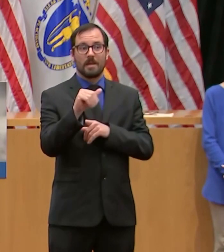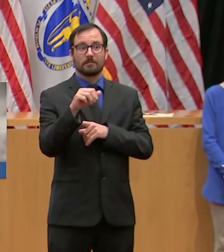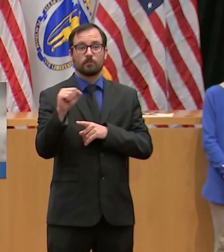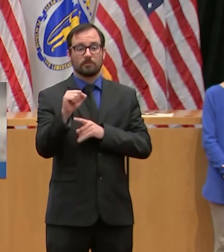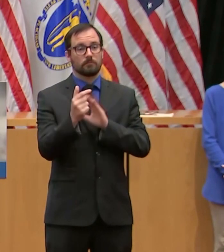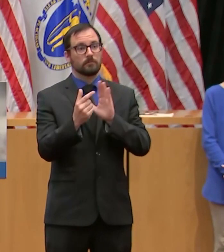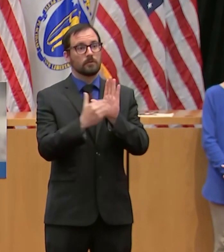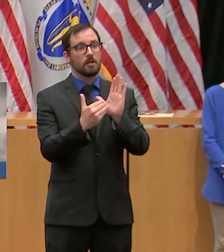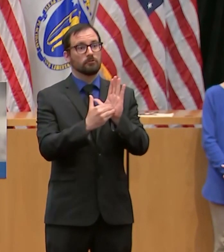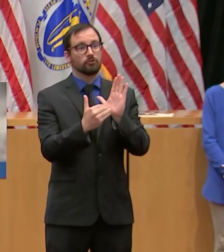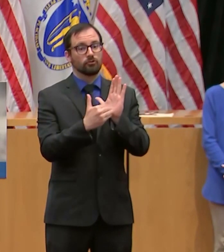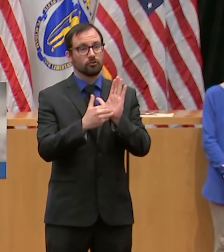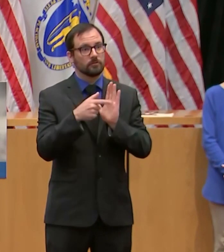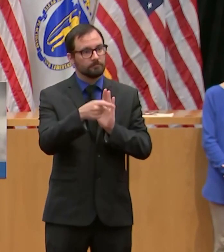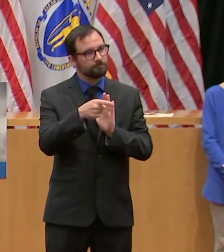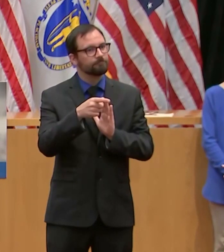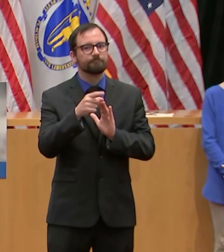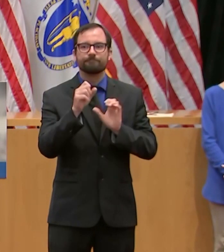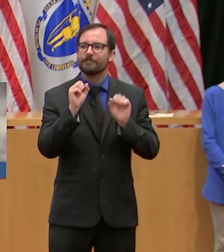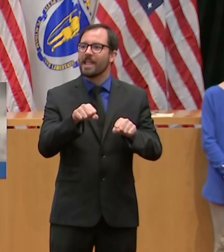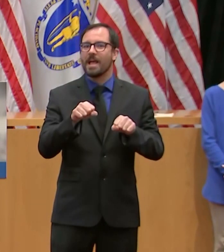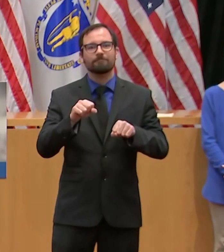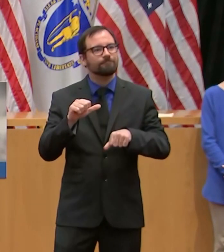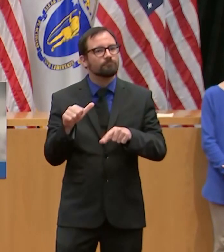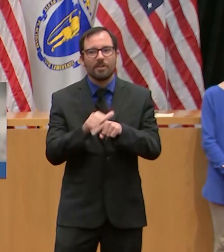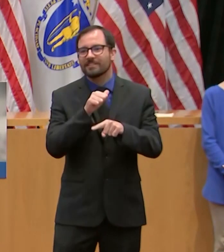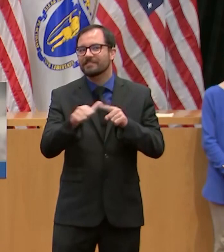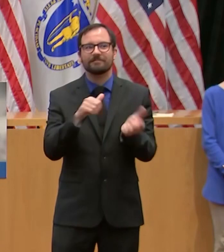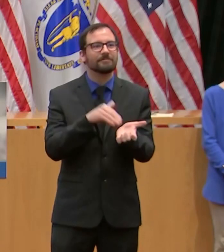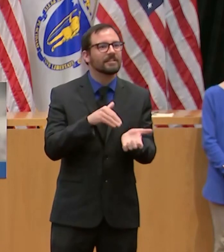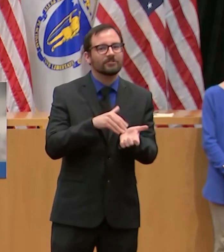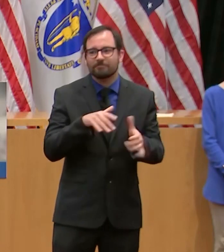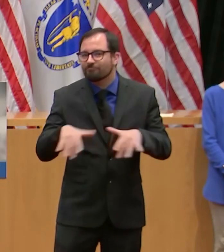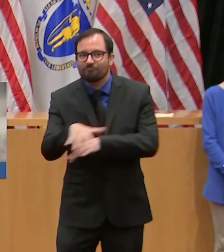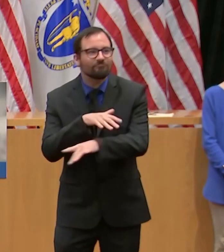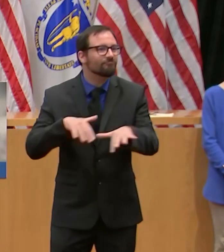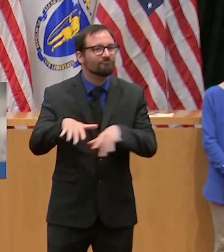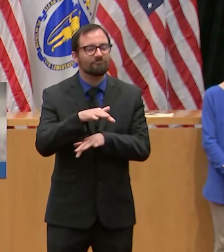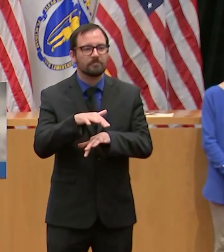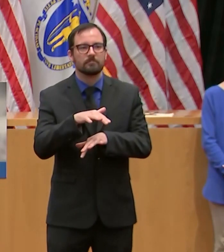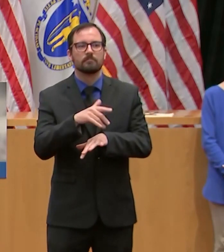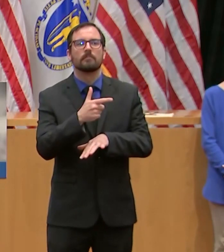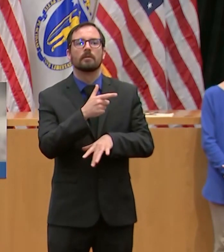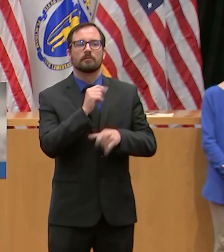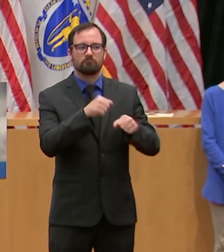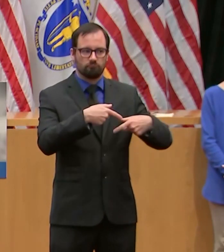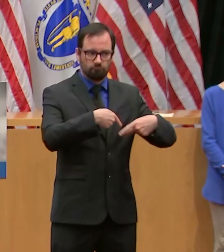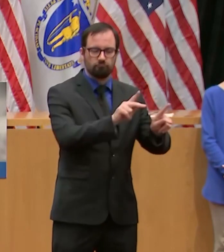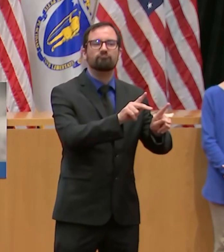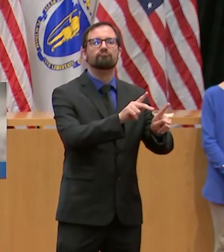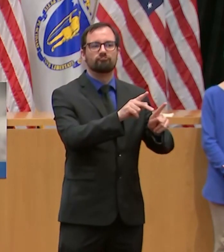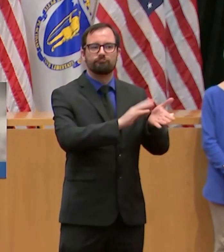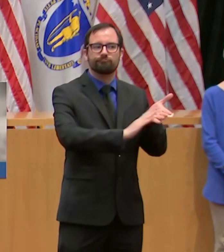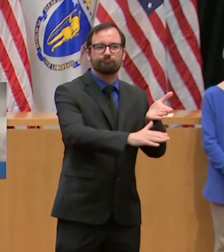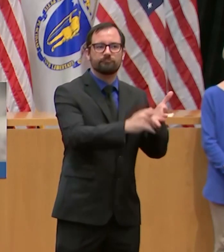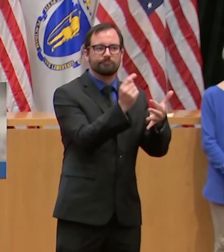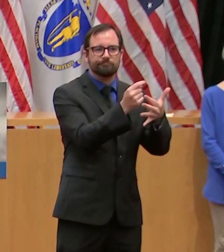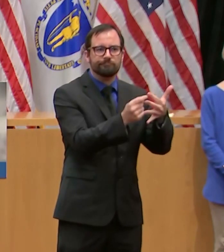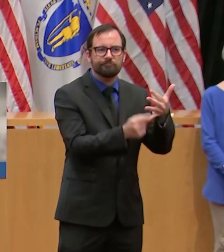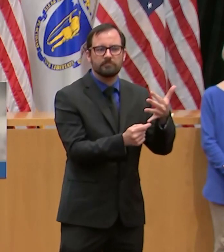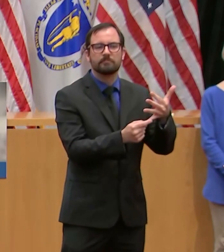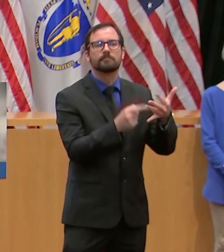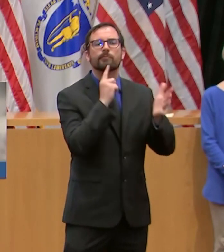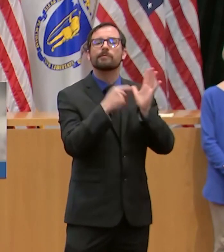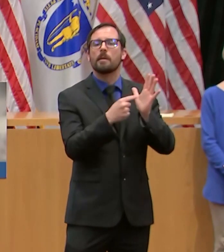who have completed at least a 2-year postgraduate training to be licensed here in Massachusetts. The second